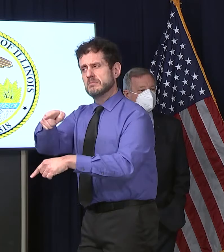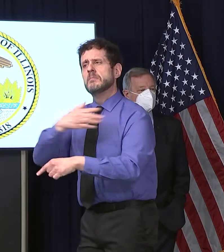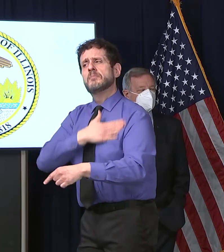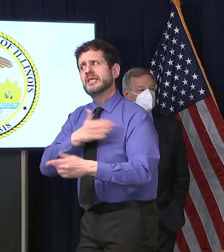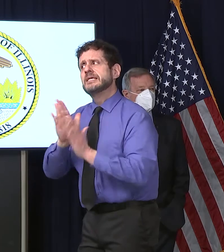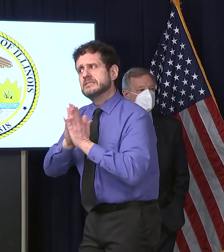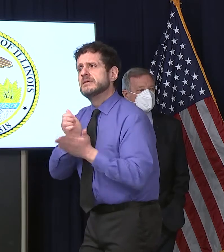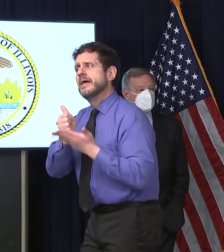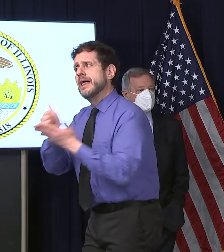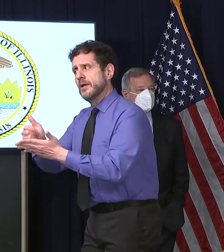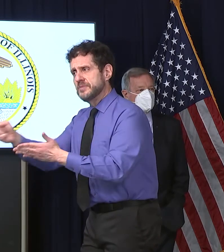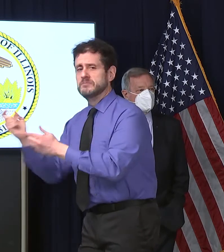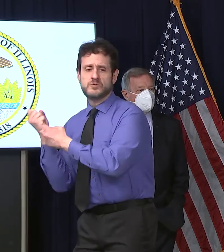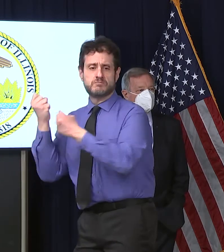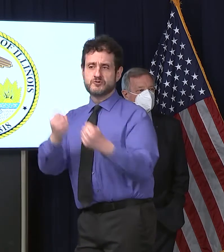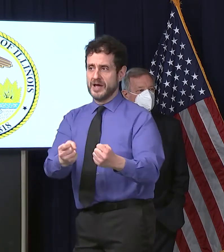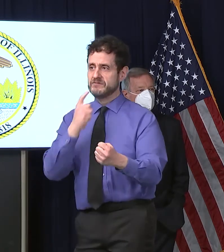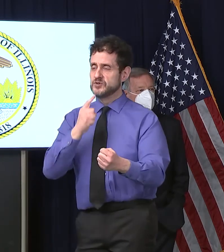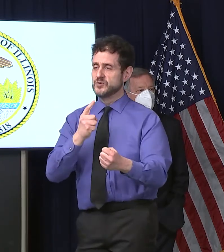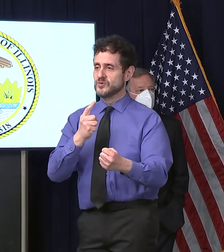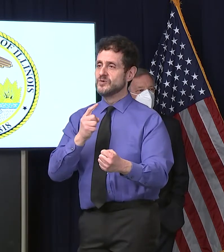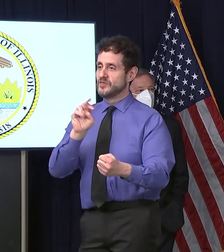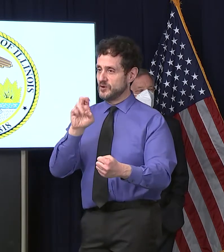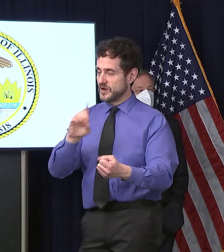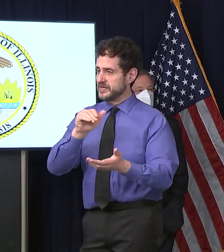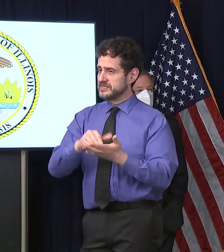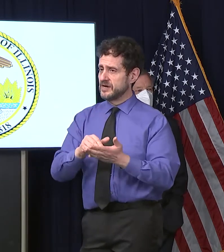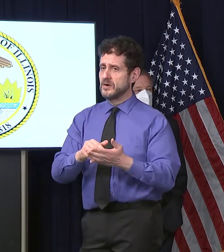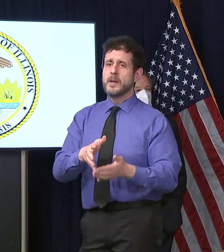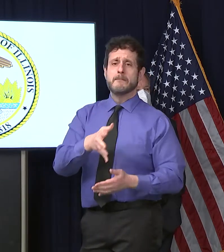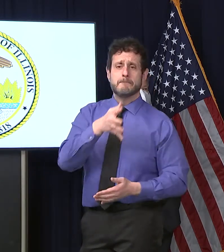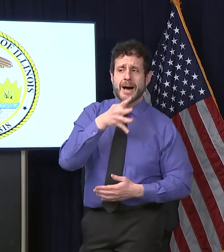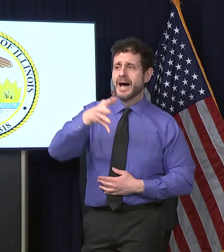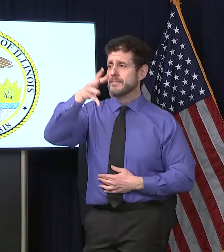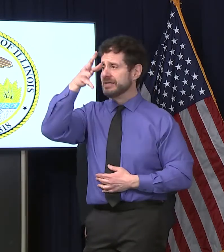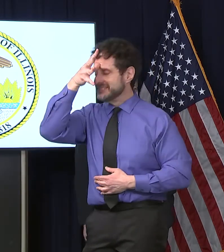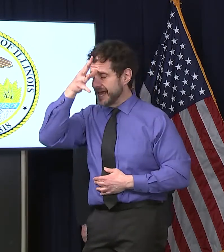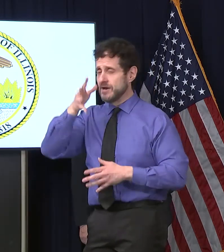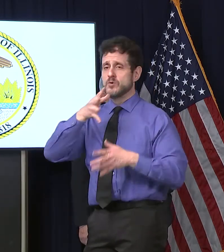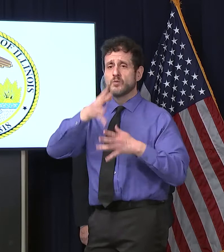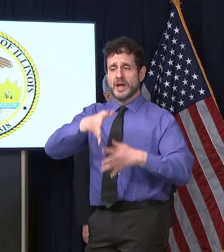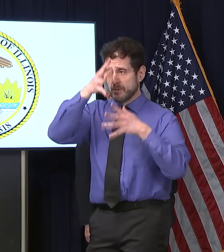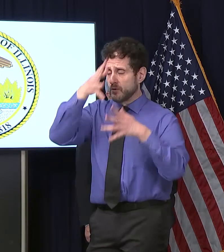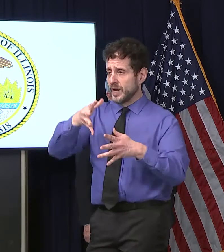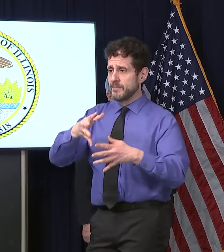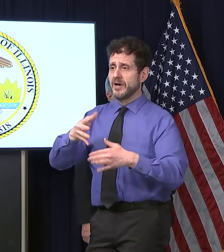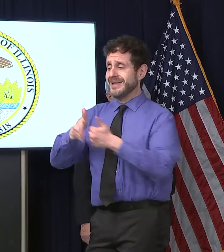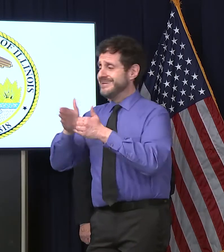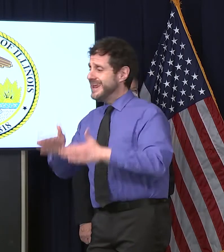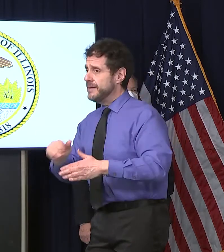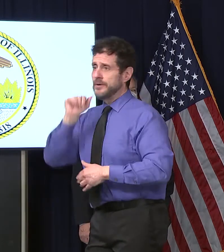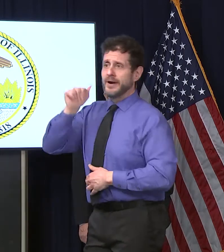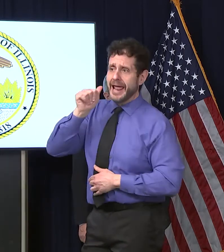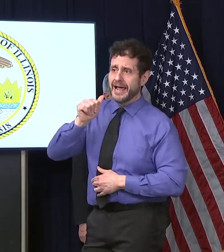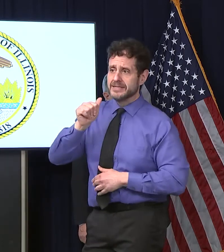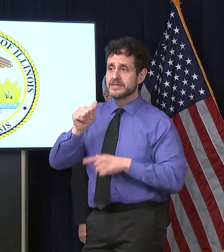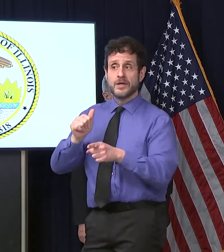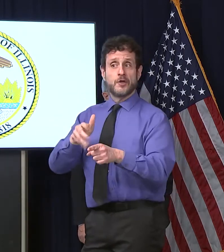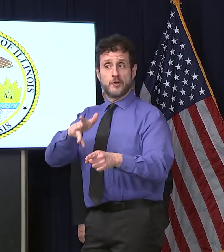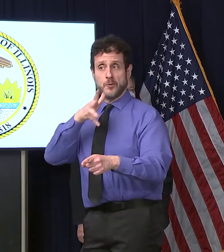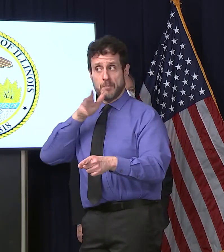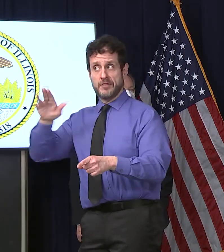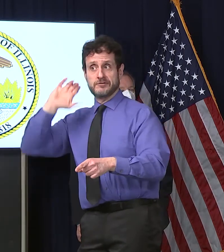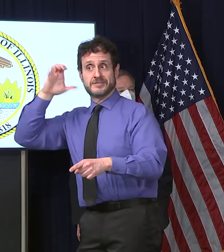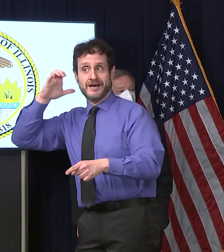We need moms, dads, grandma, grandpas, your neighbor, your auntie, your mother's cousin, anybody who